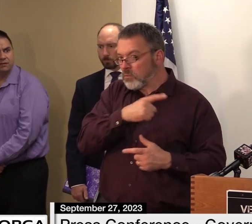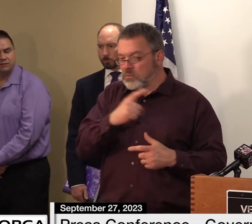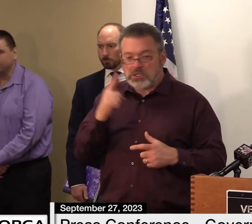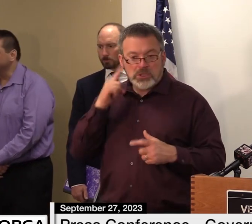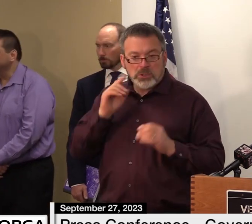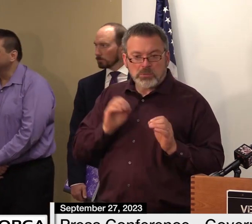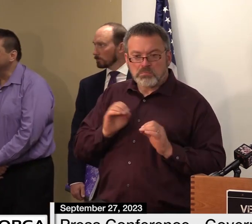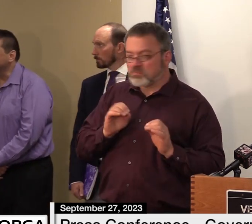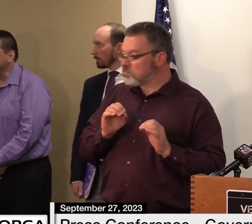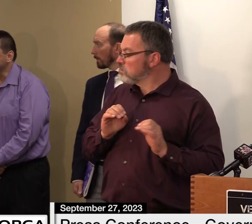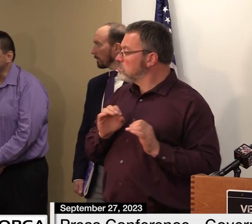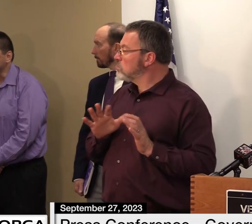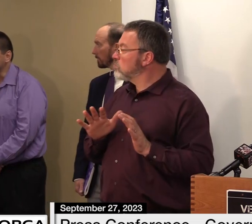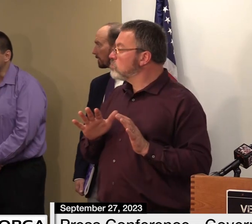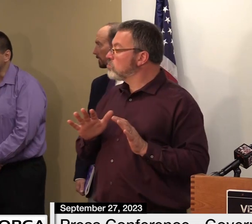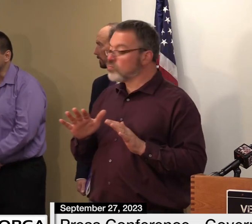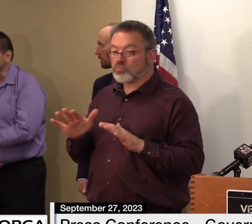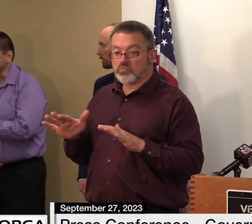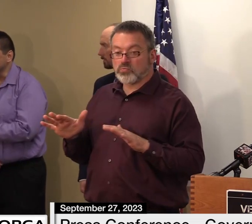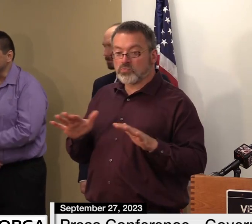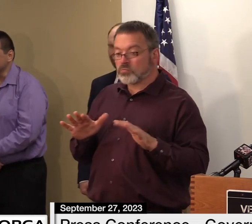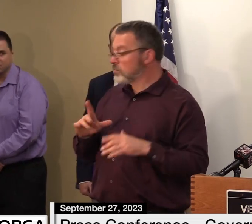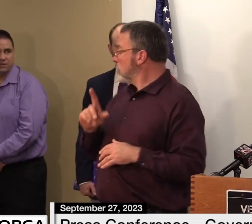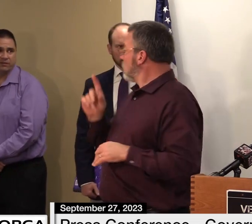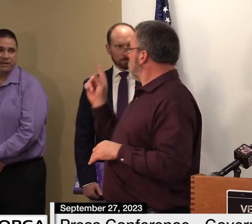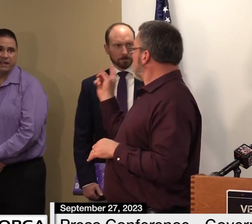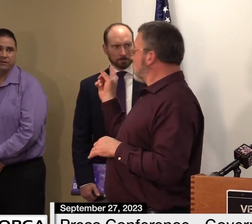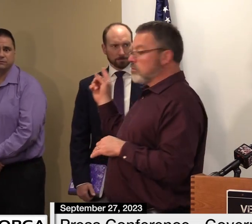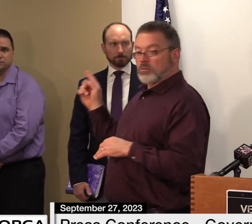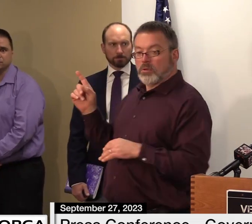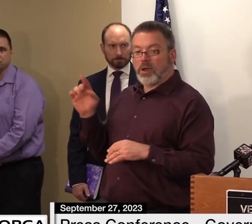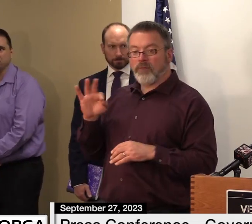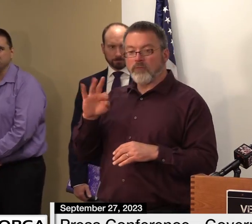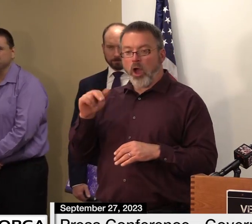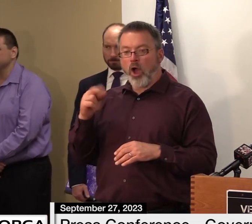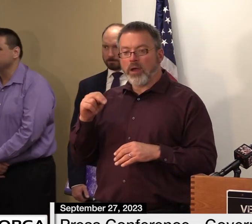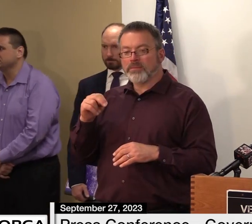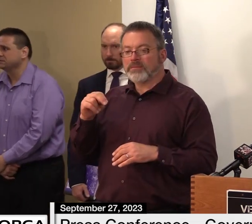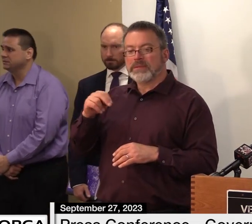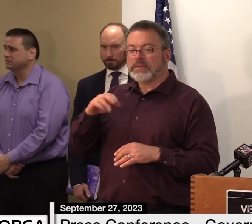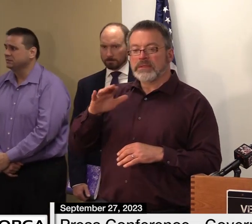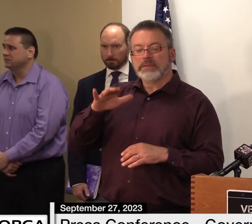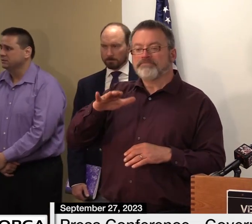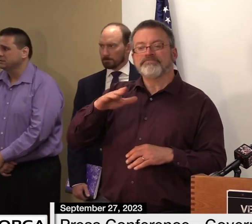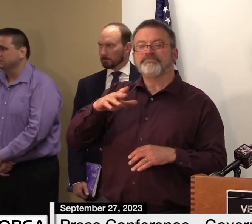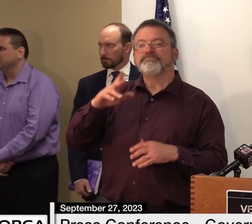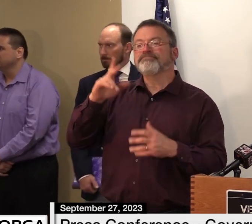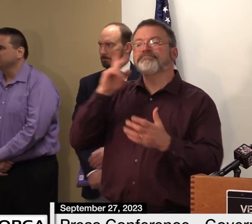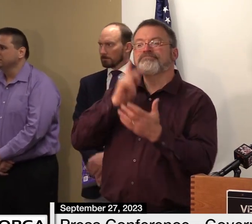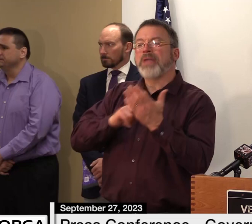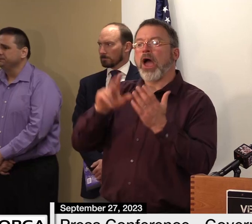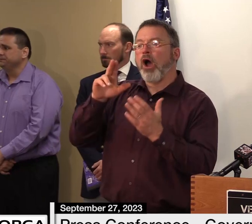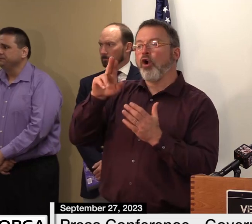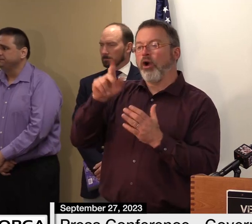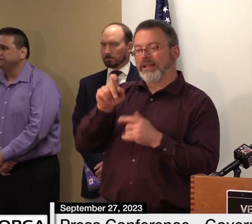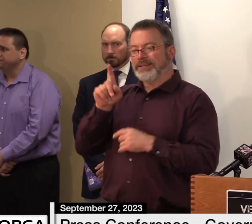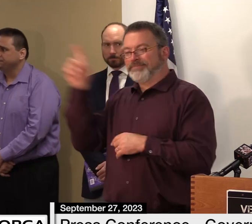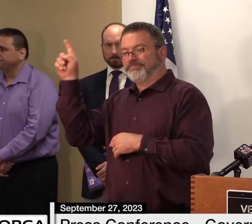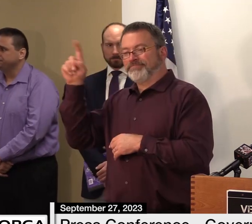I'll just look up. Secretary Curley is testifying at the Joint Fiscal Committee right now. Okay. We can get that to you, Tim.